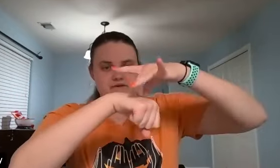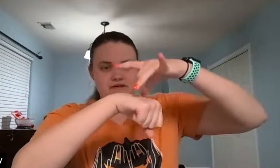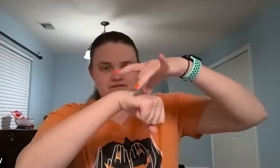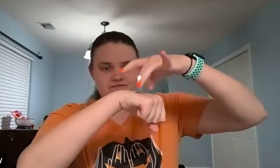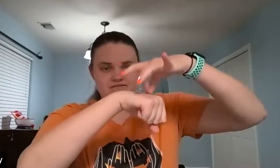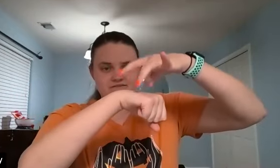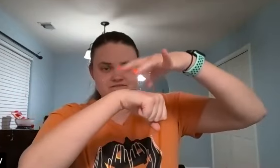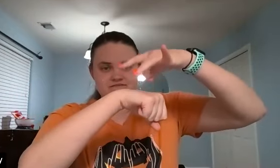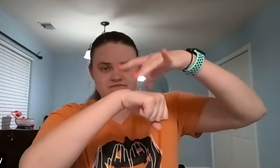Pumpkin.